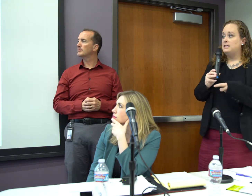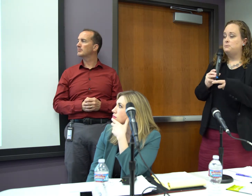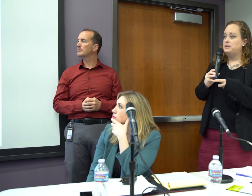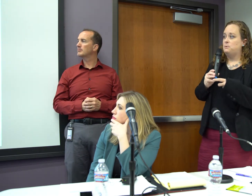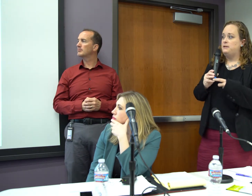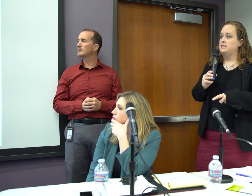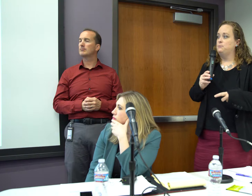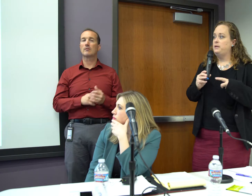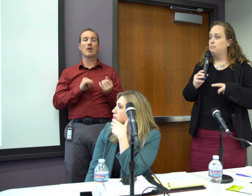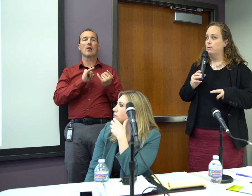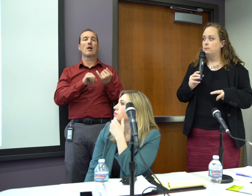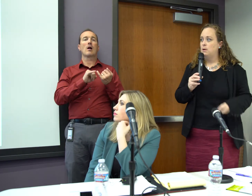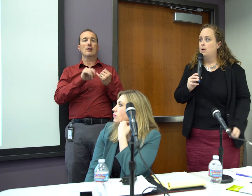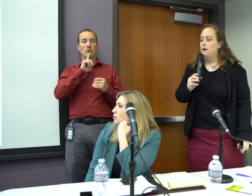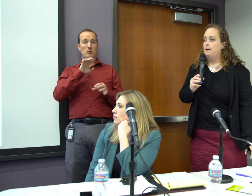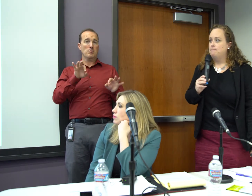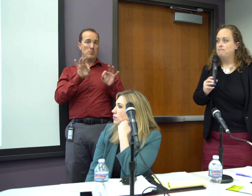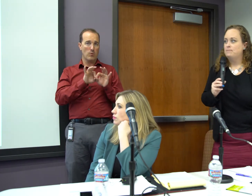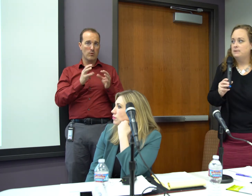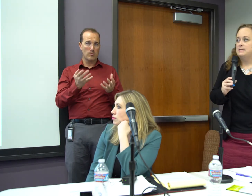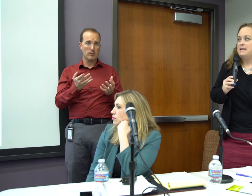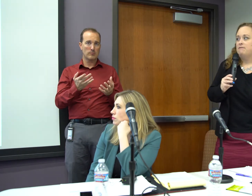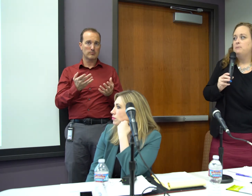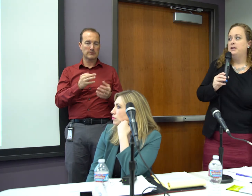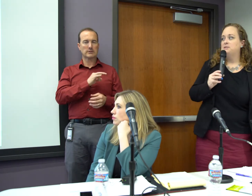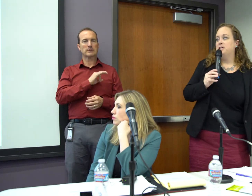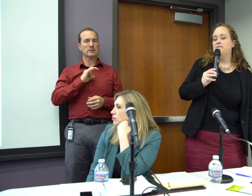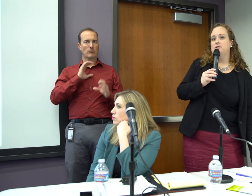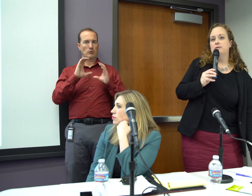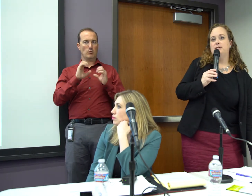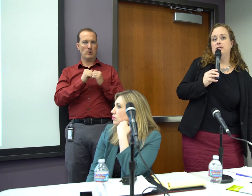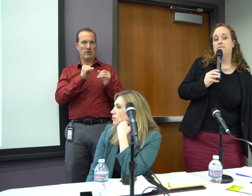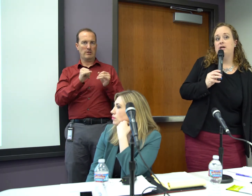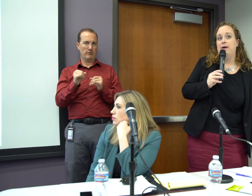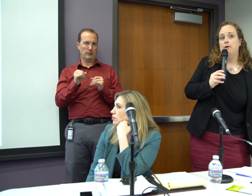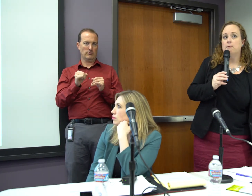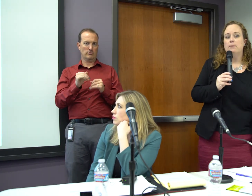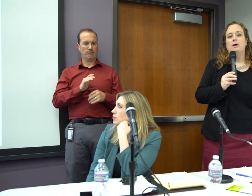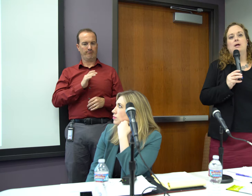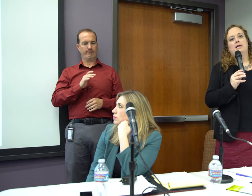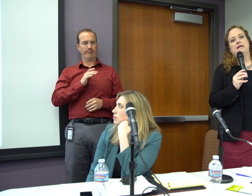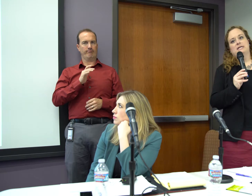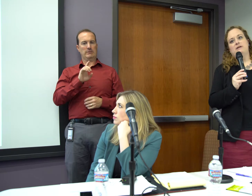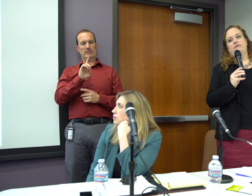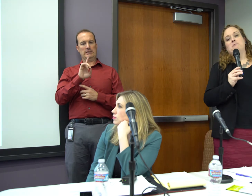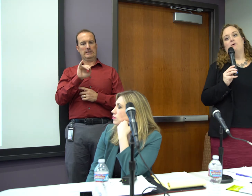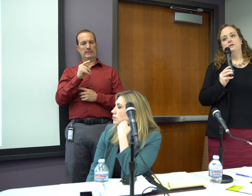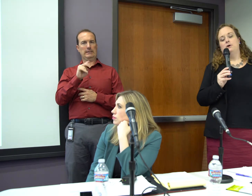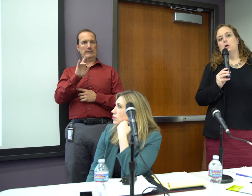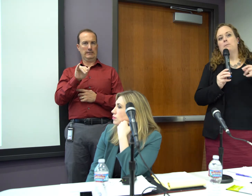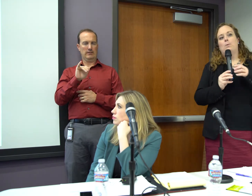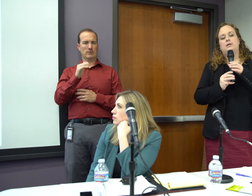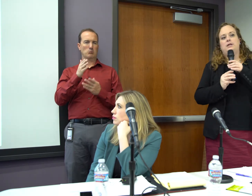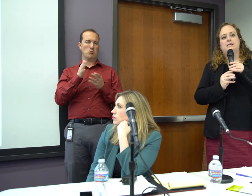And the last one is one I think is really important, that staff communicates with individuals in a dignified manner. And that's kind of a very